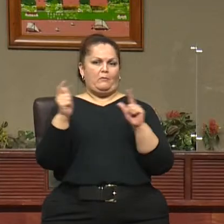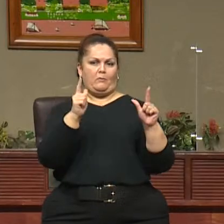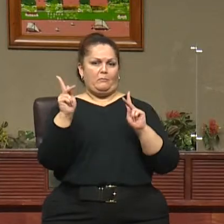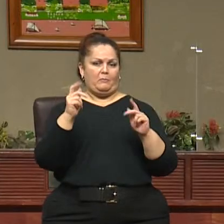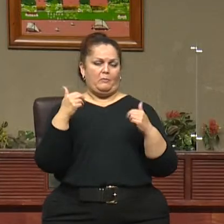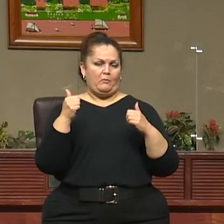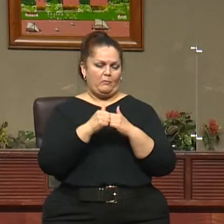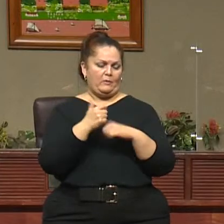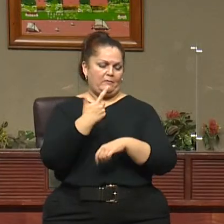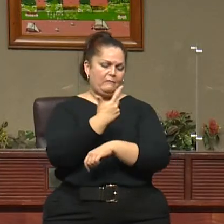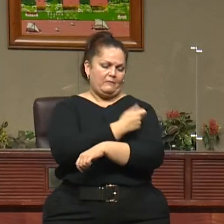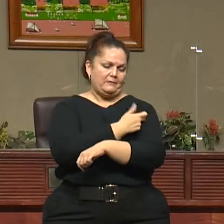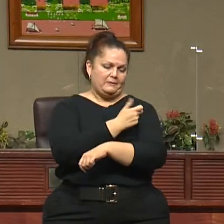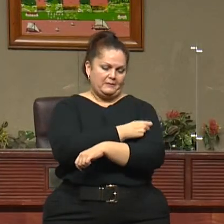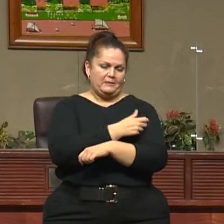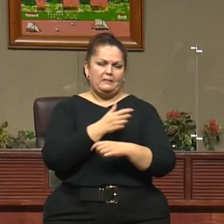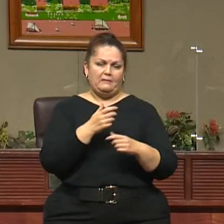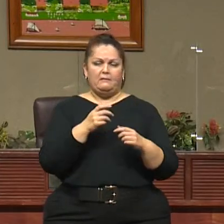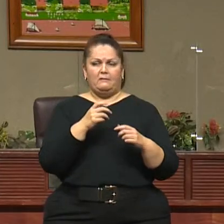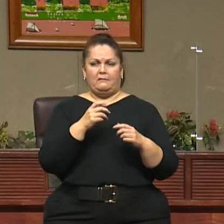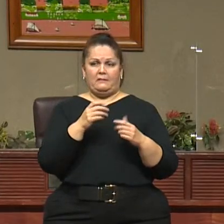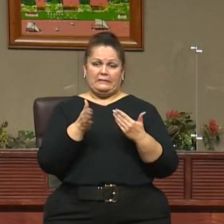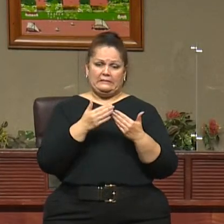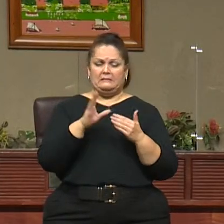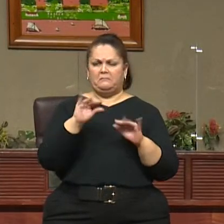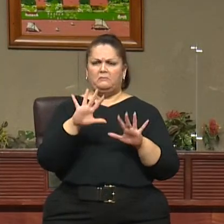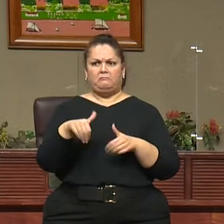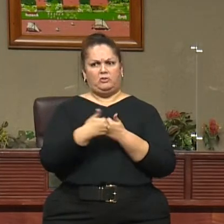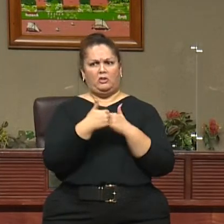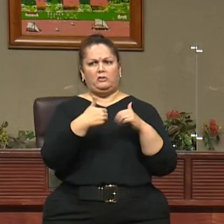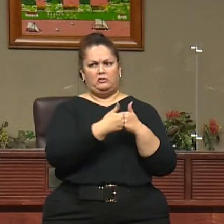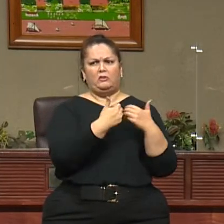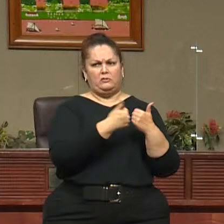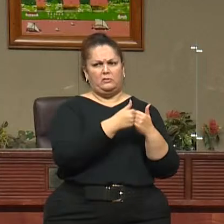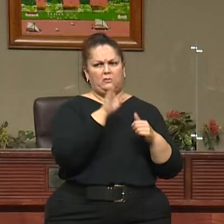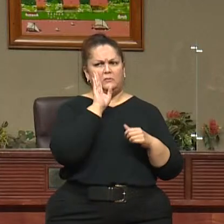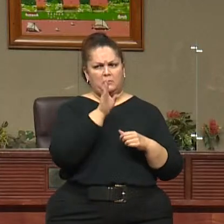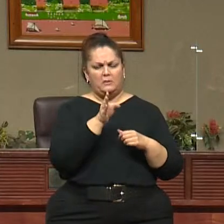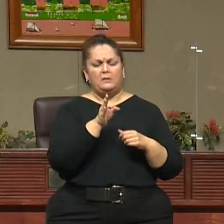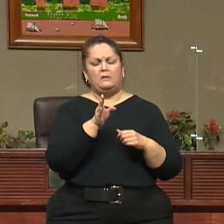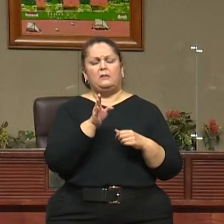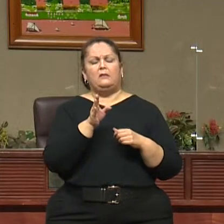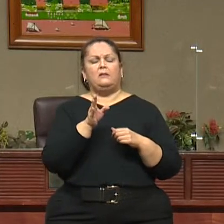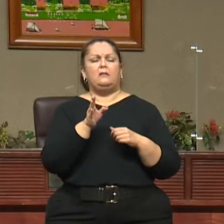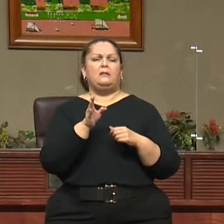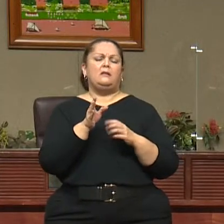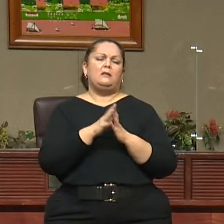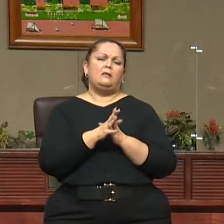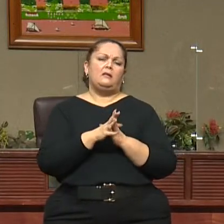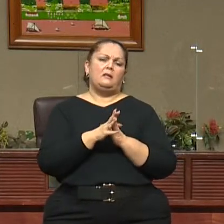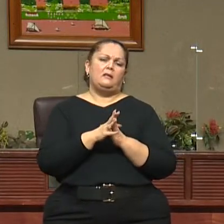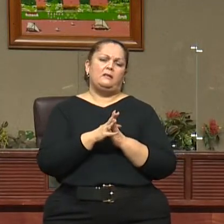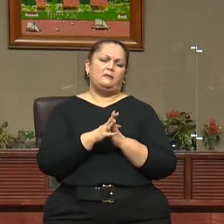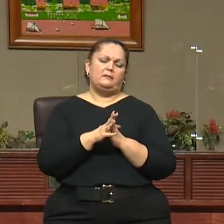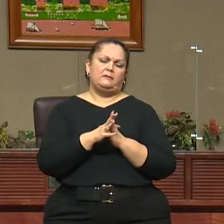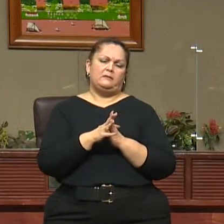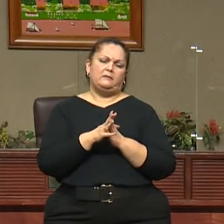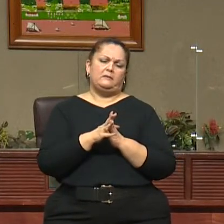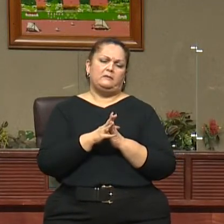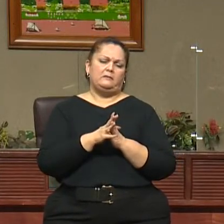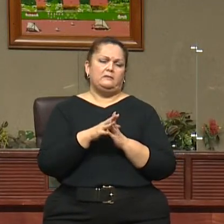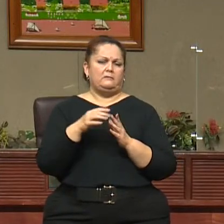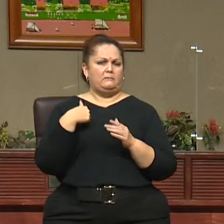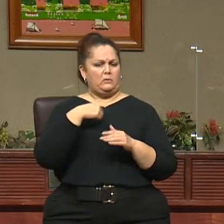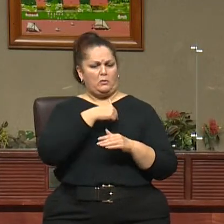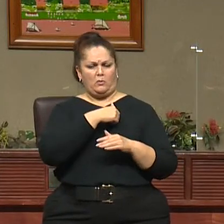that there's going to be some challenges, I think, getting the numbers to that point. It, again, will take all of